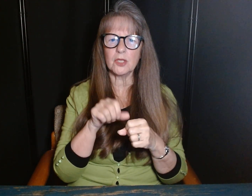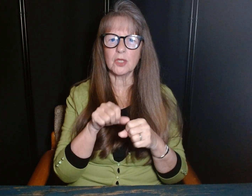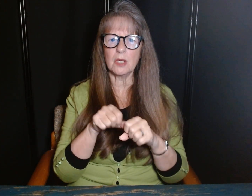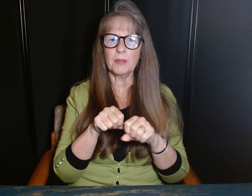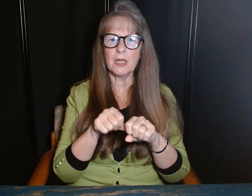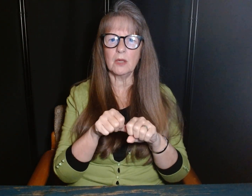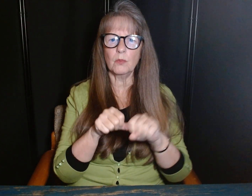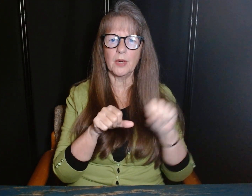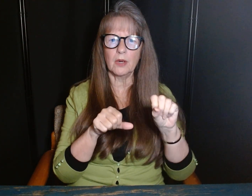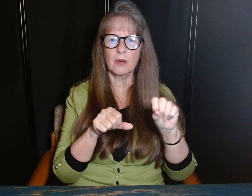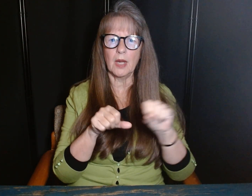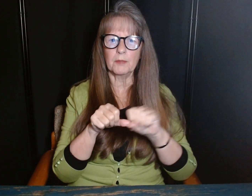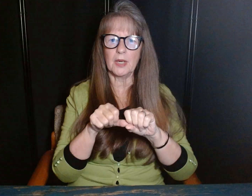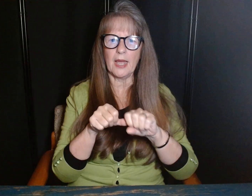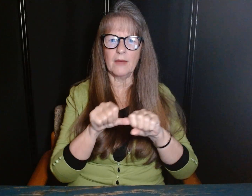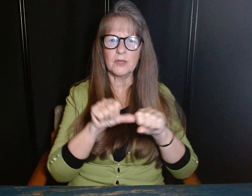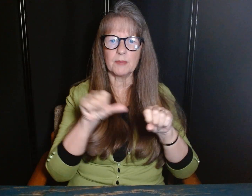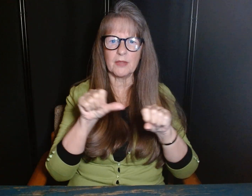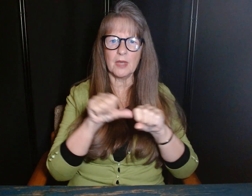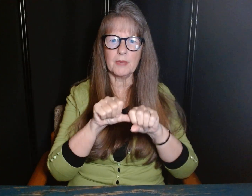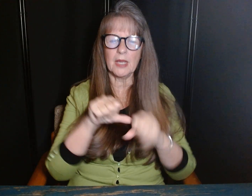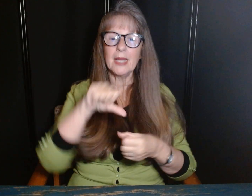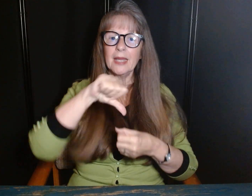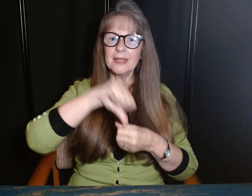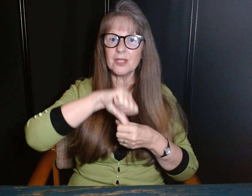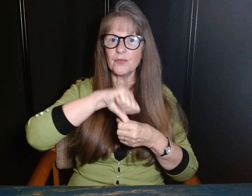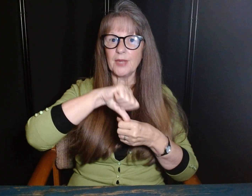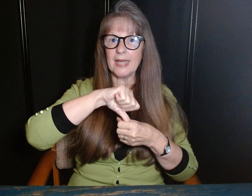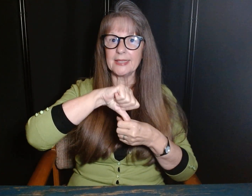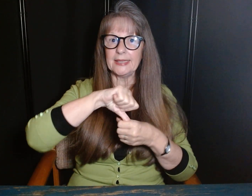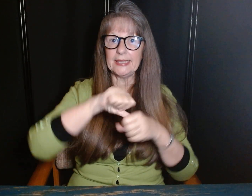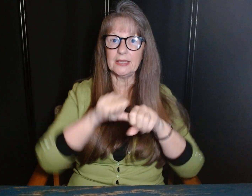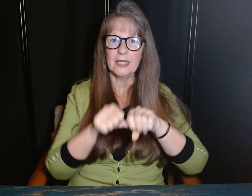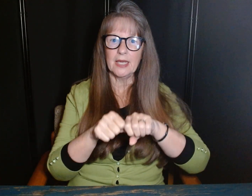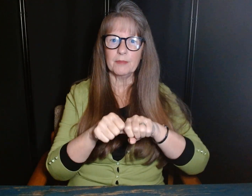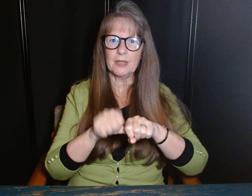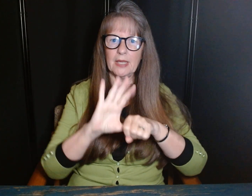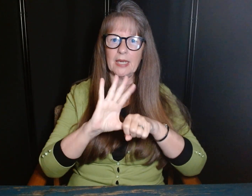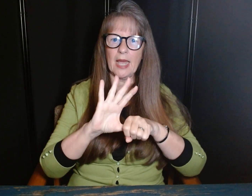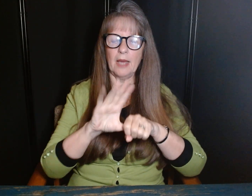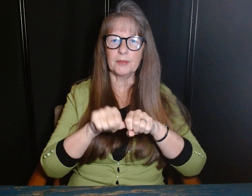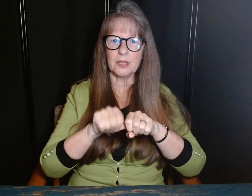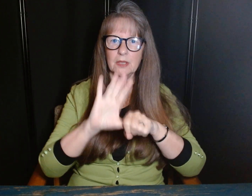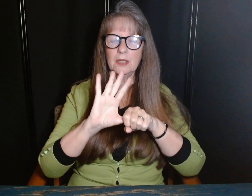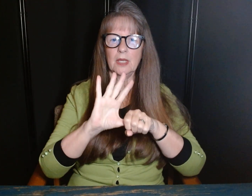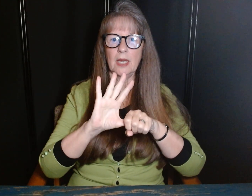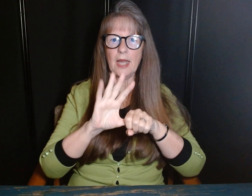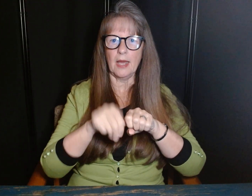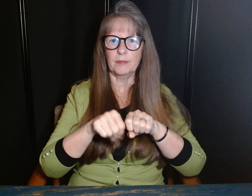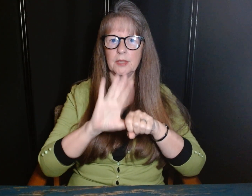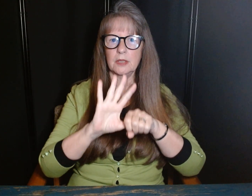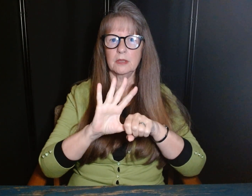going to be where I'm going to have this my thumb in it. Like this is for gasoline, but inept, inept,